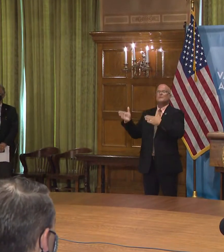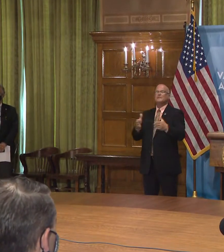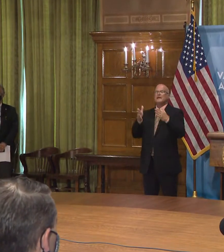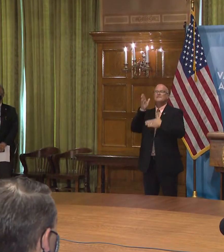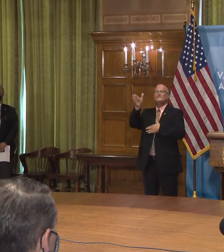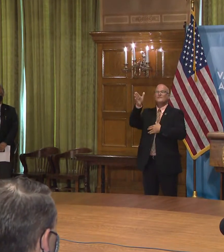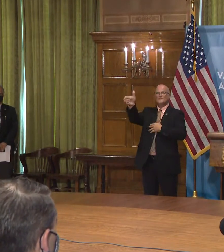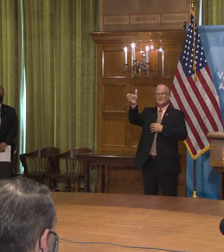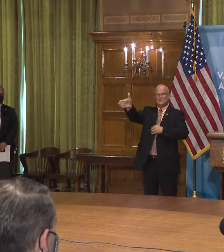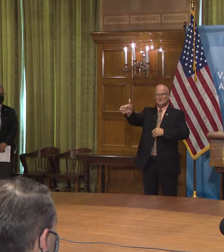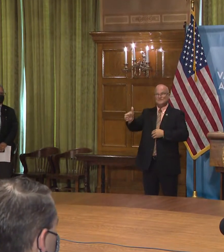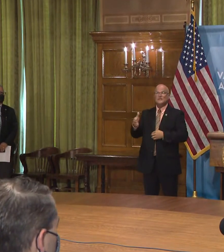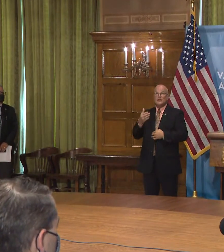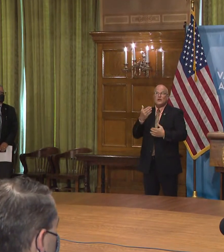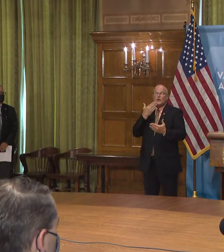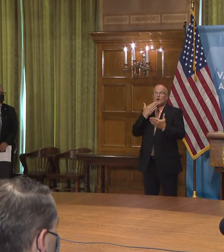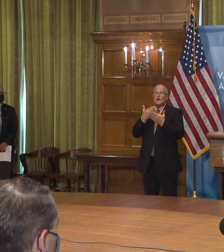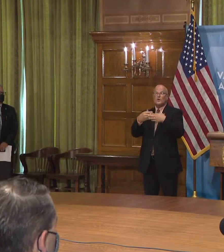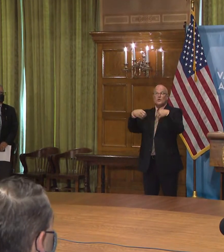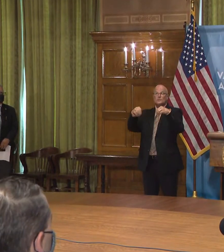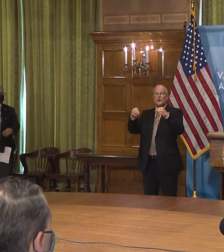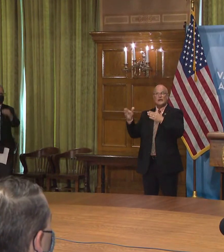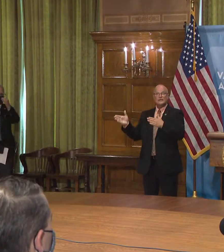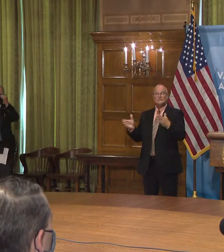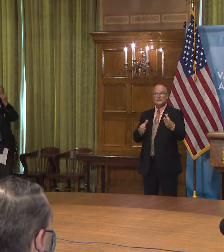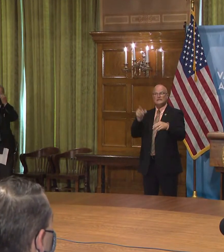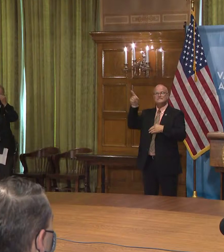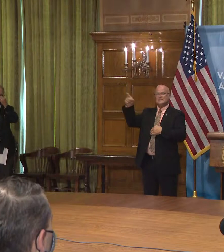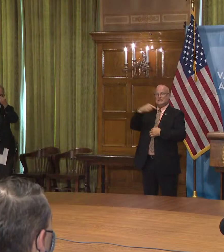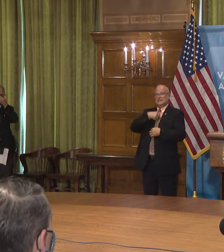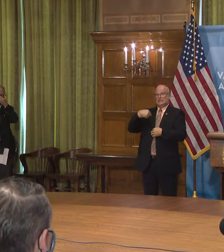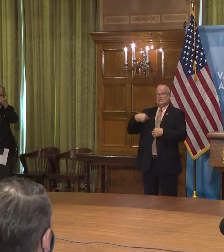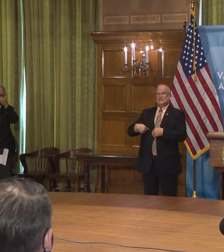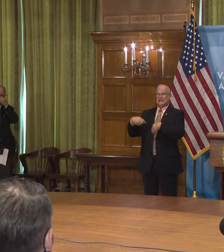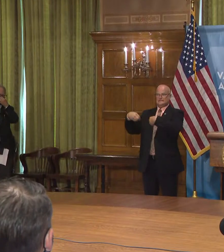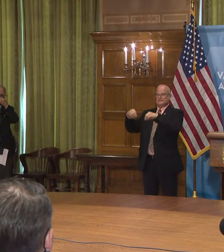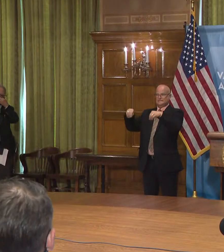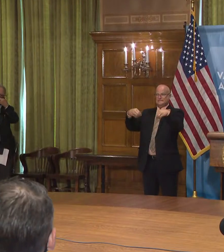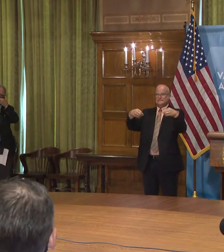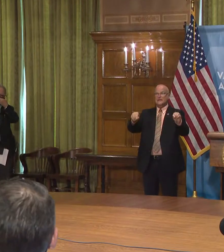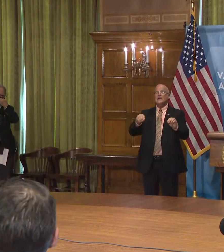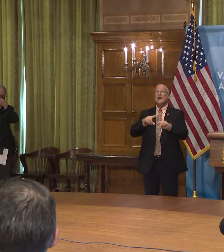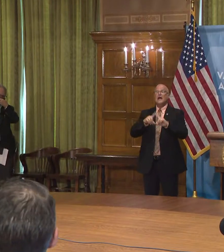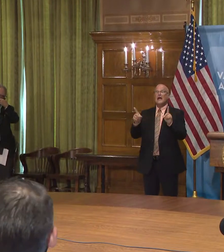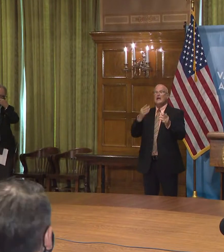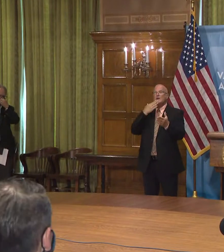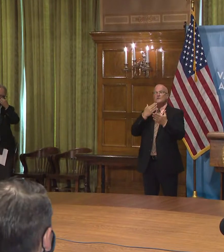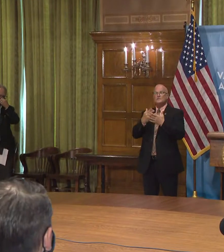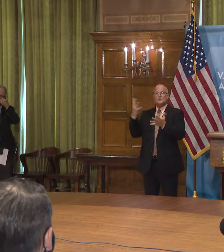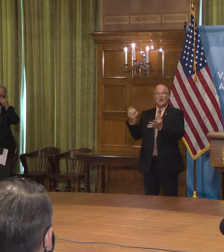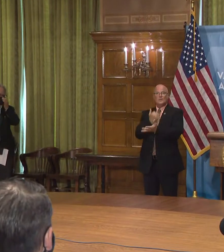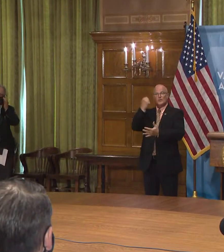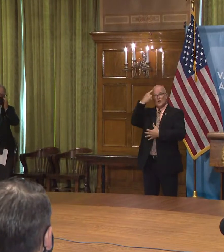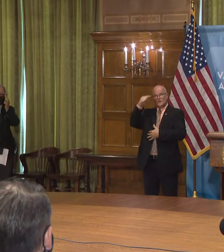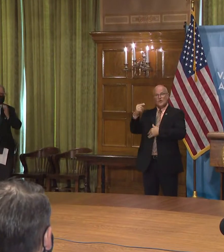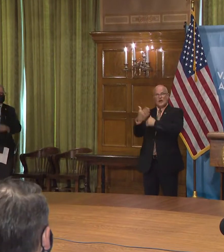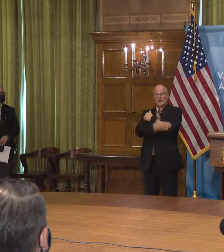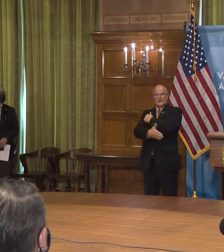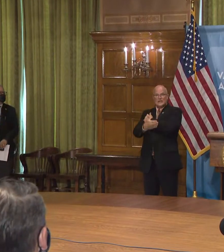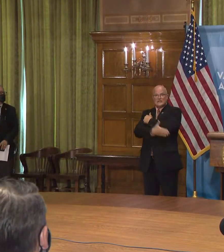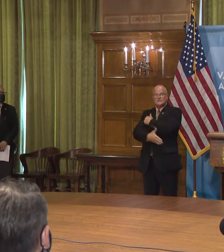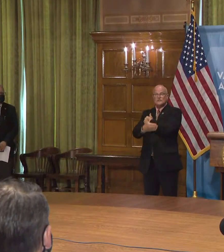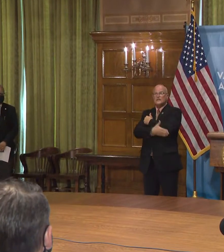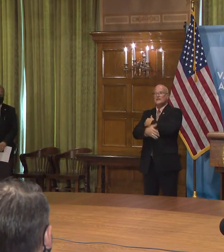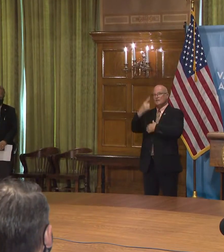for the future. There's a good marketing plan in China for this, and it's a great opportunity for our country and